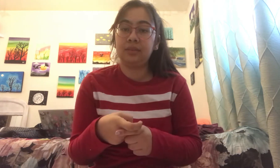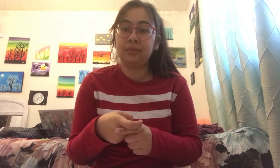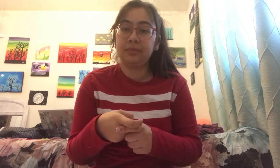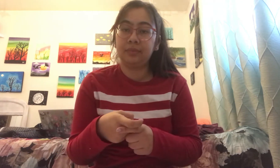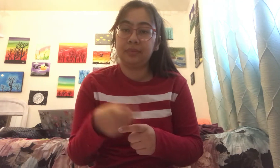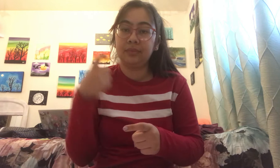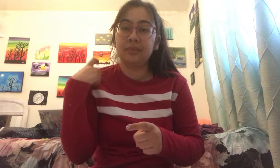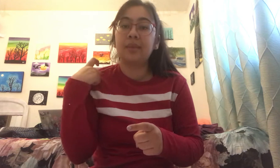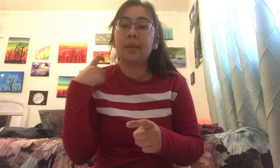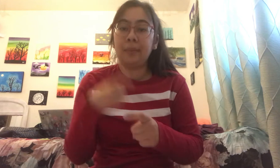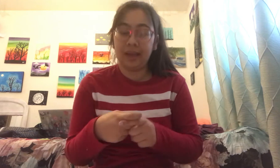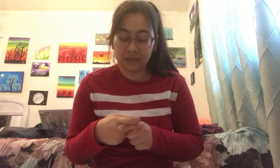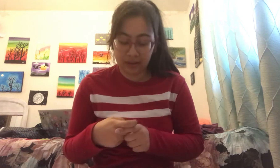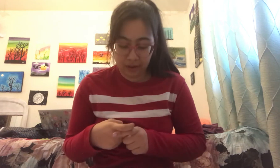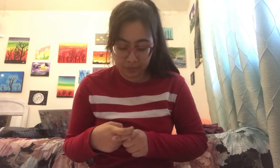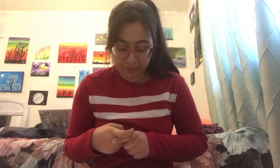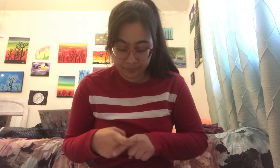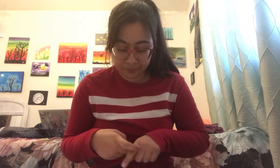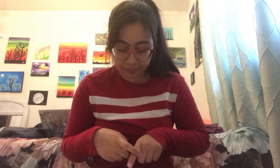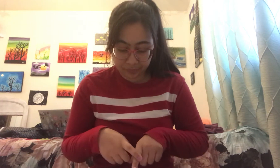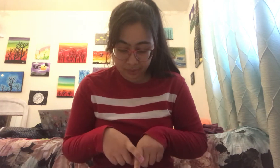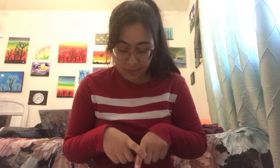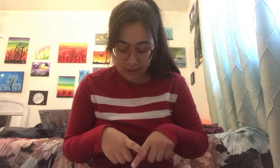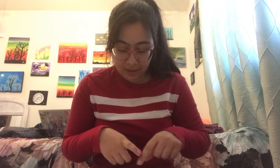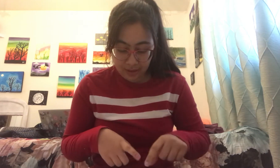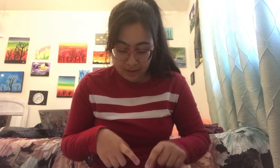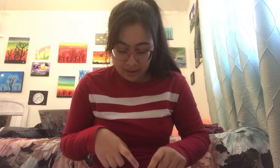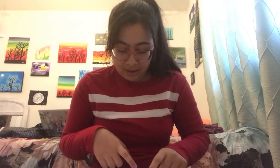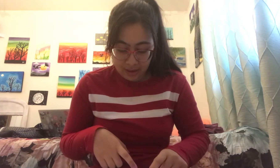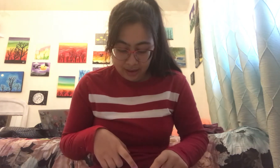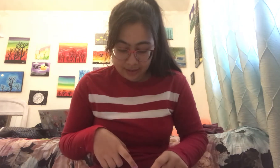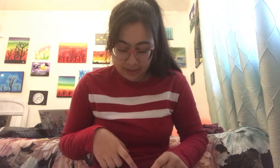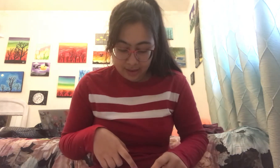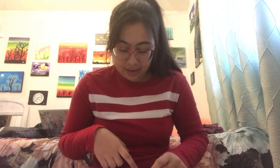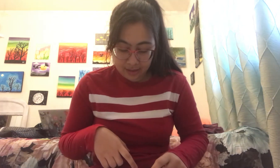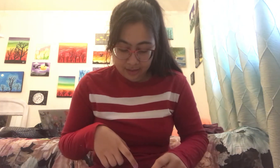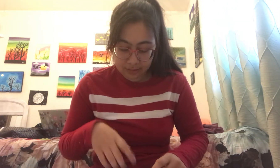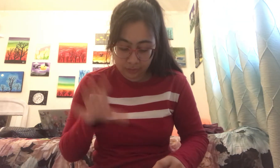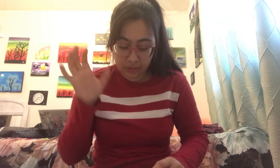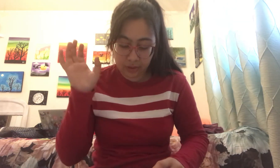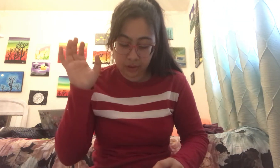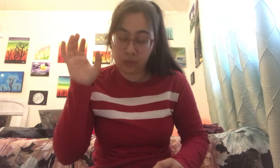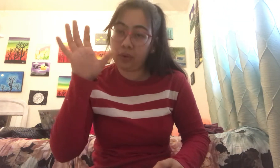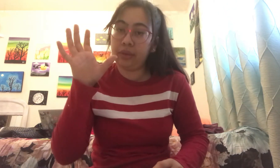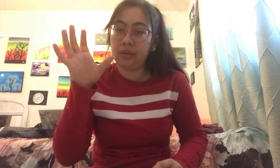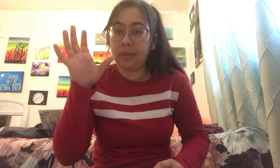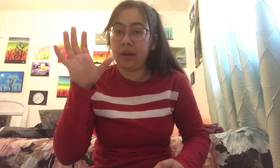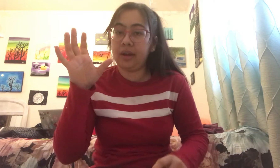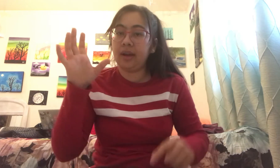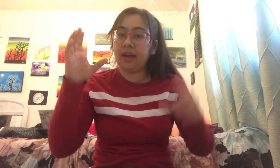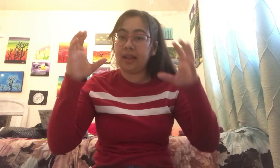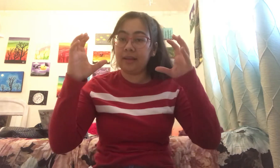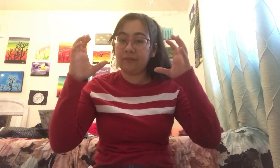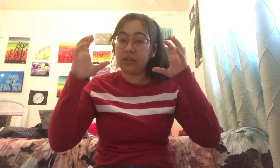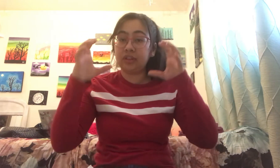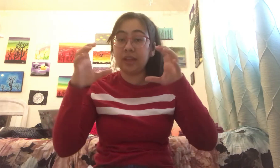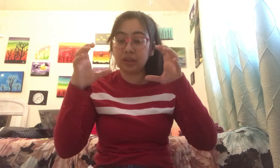Mexico and that's for North America and then for Central